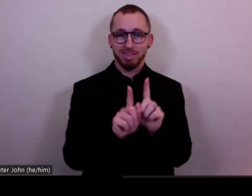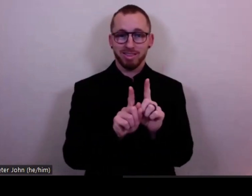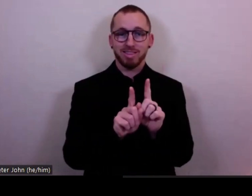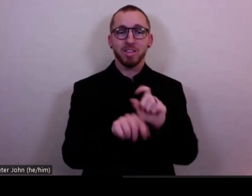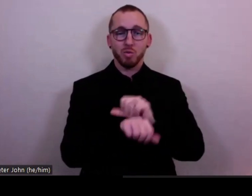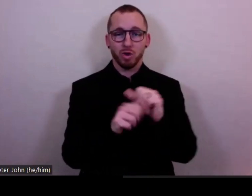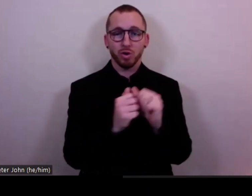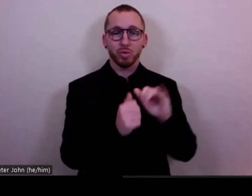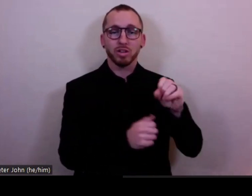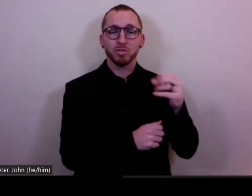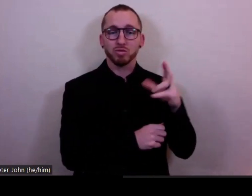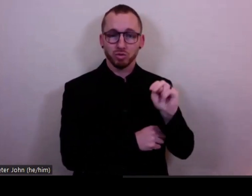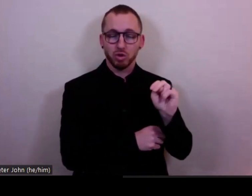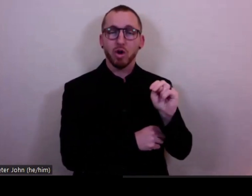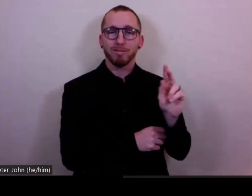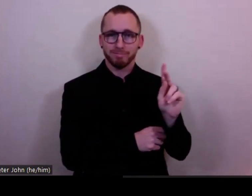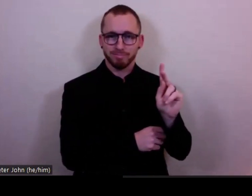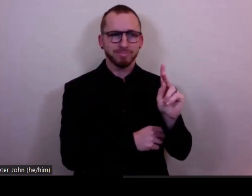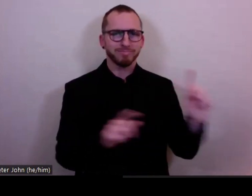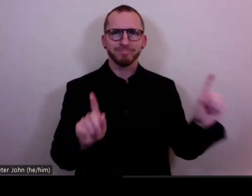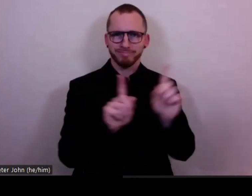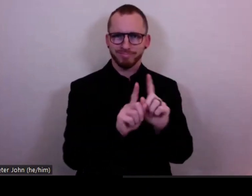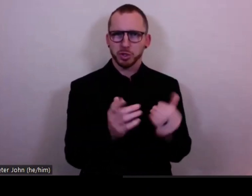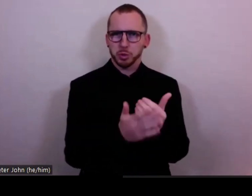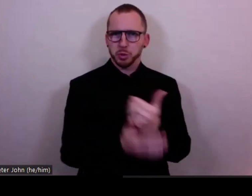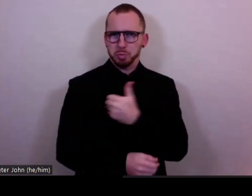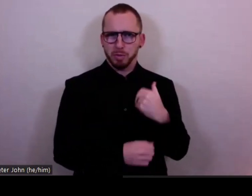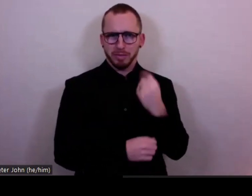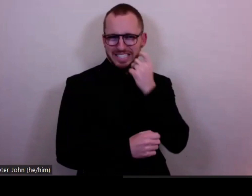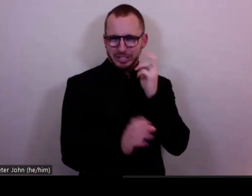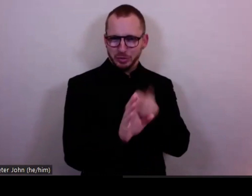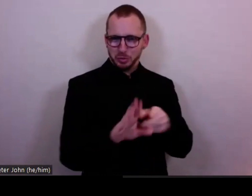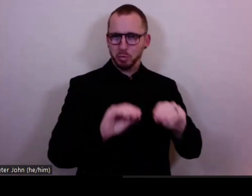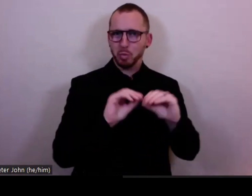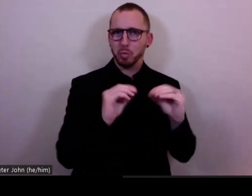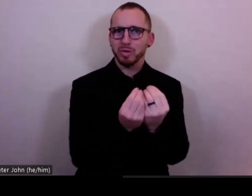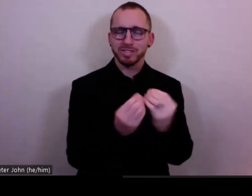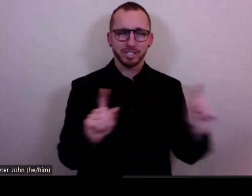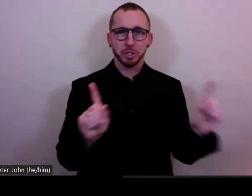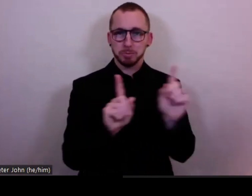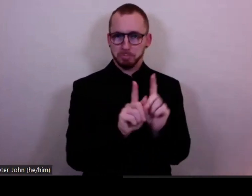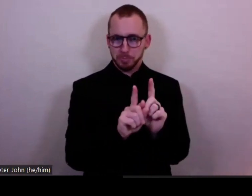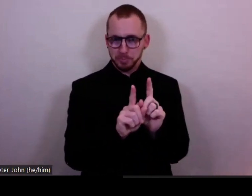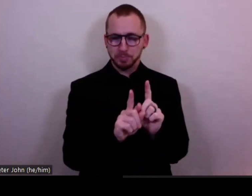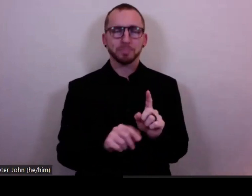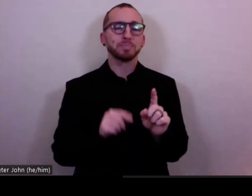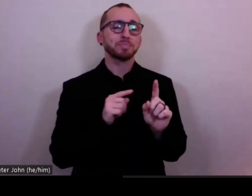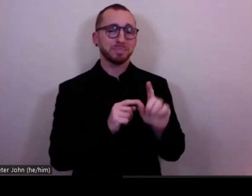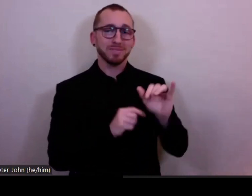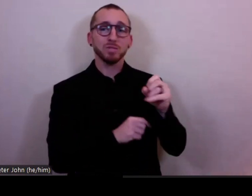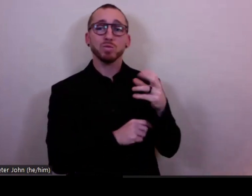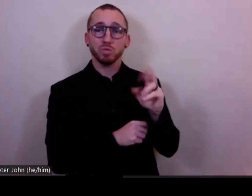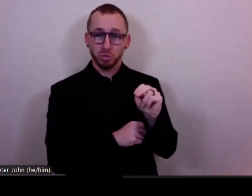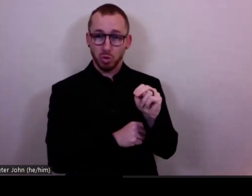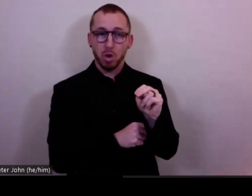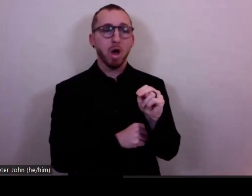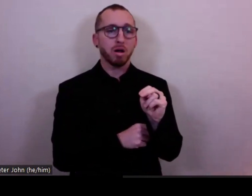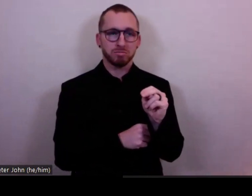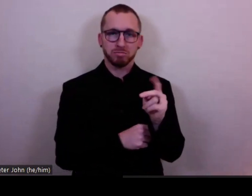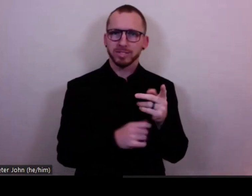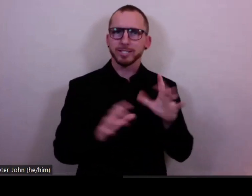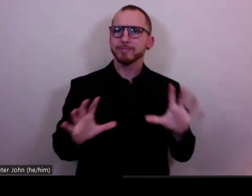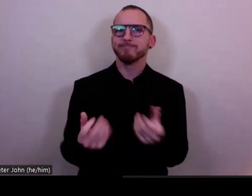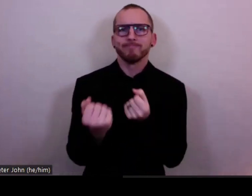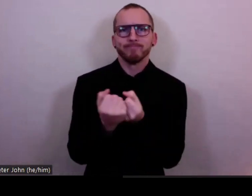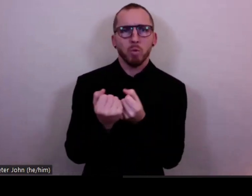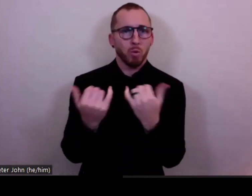team member at Mitchell Behavioral Health, and he is has is supporting this day and is also